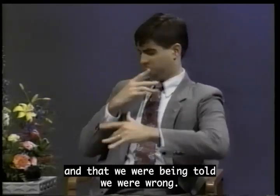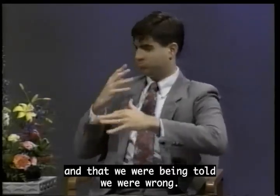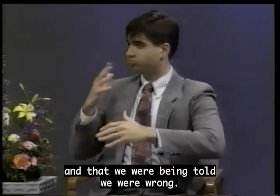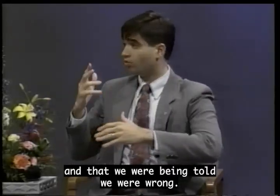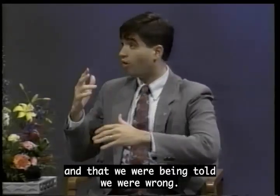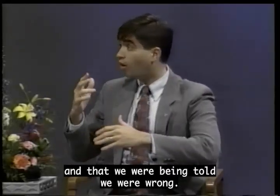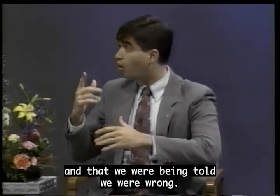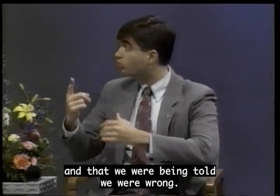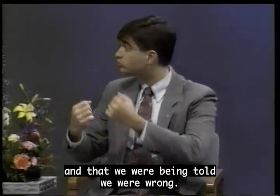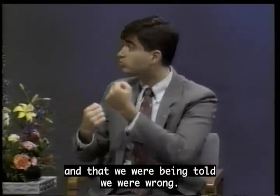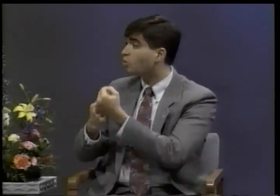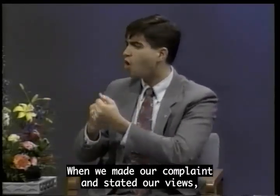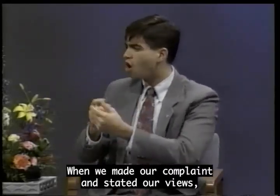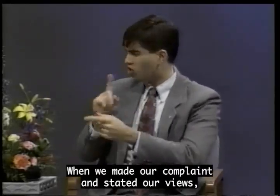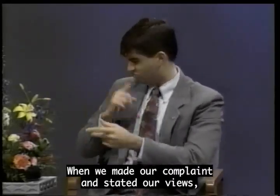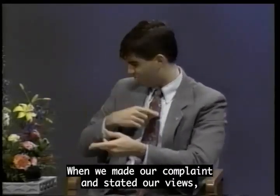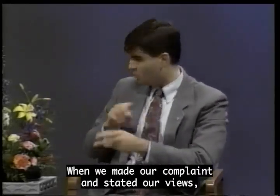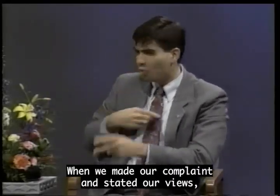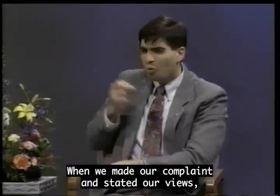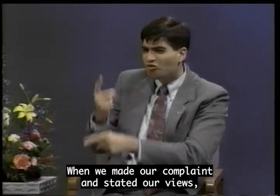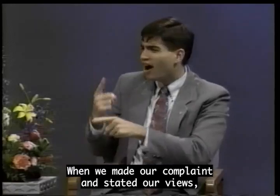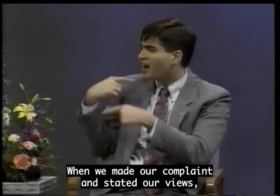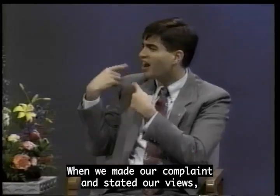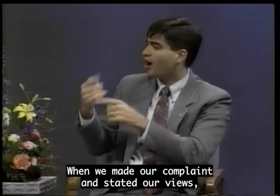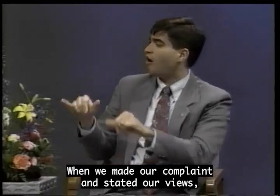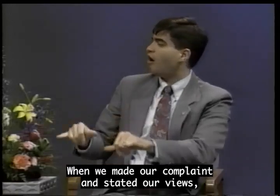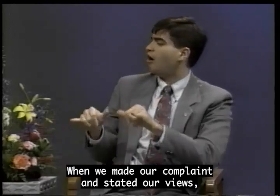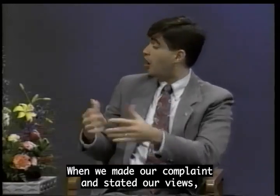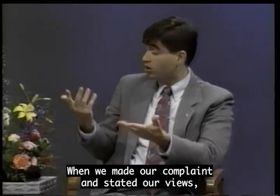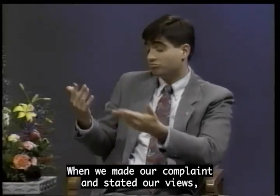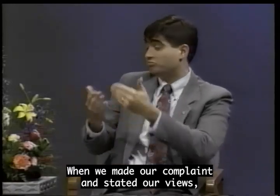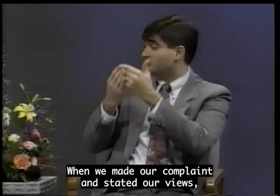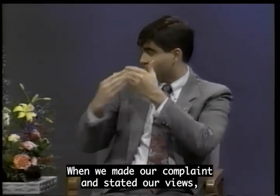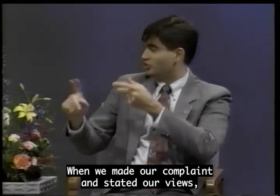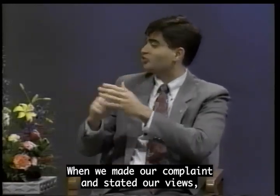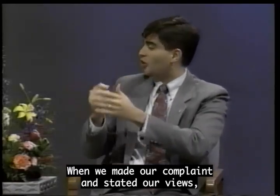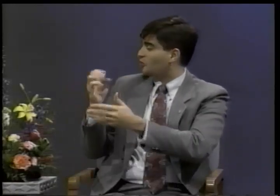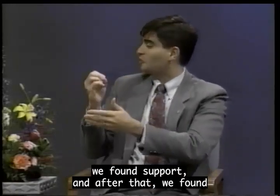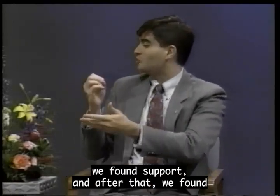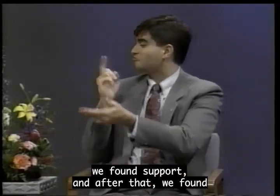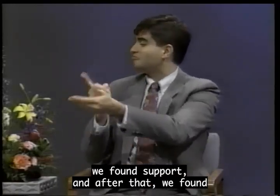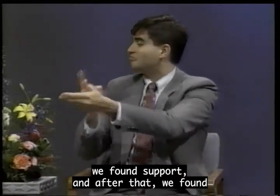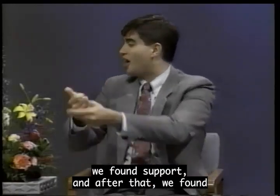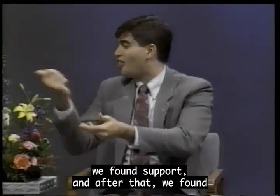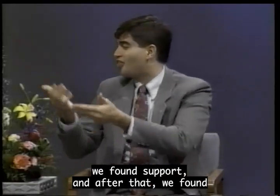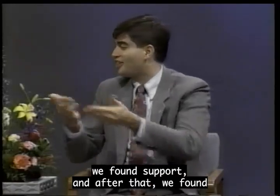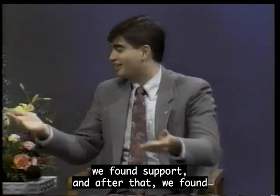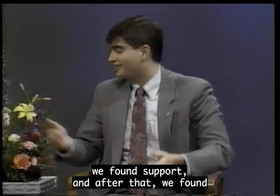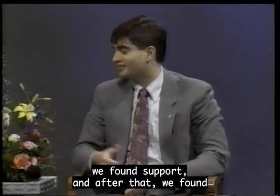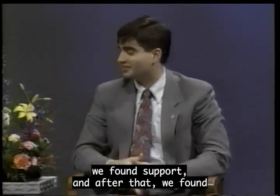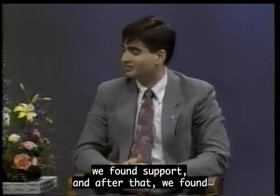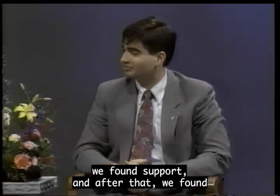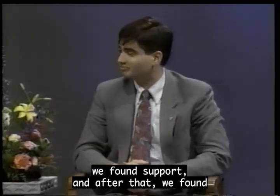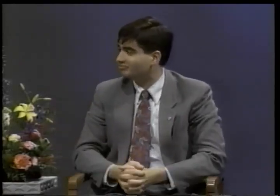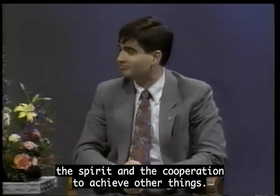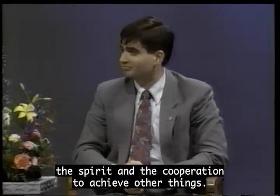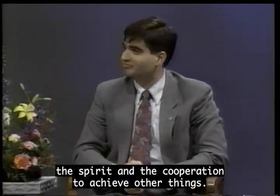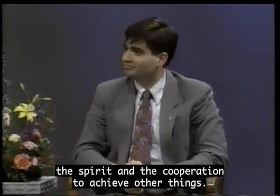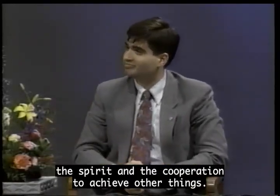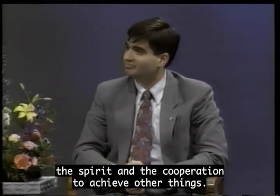were wrong. When we made our complaint and stated our views, we found support, and after that, we found the spirit and